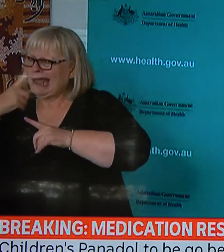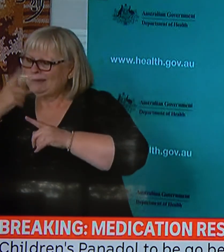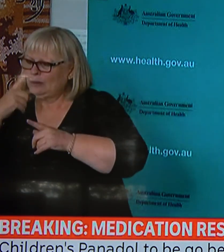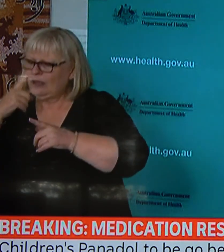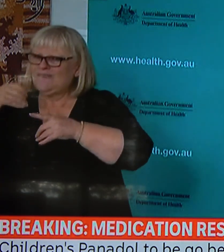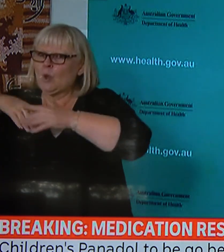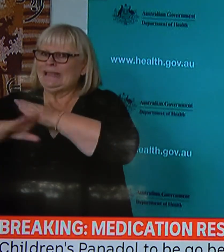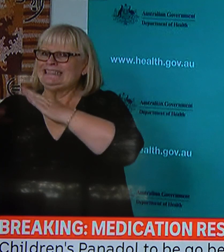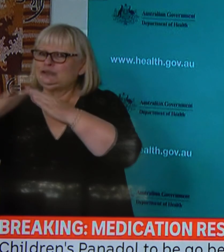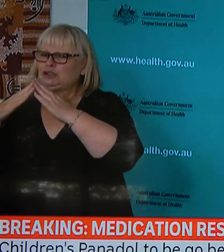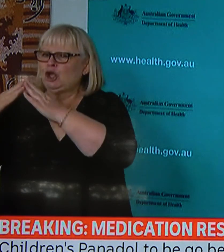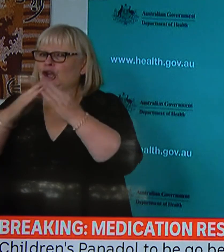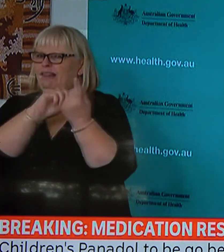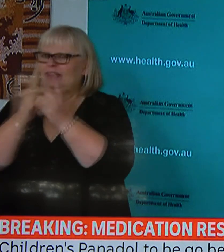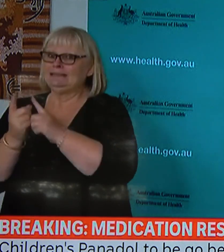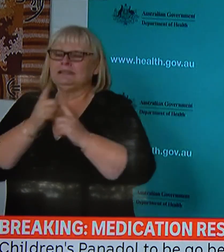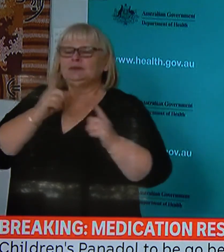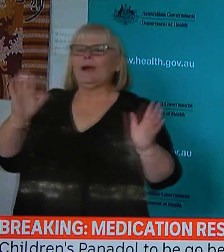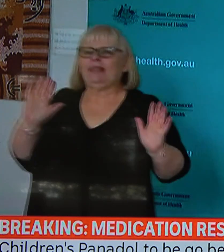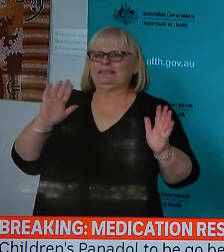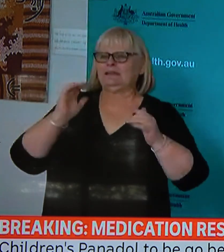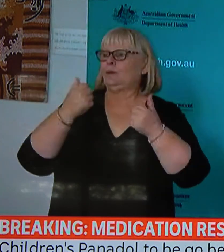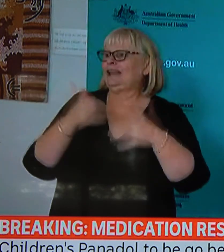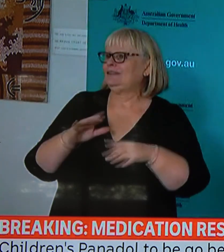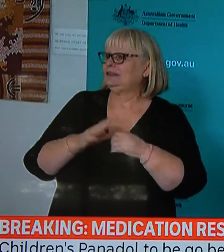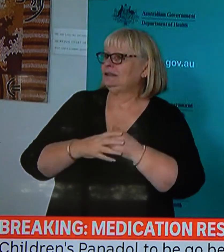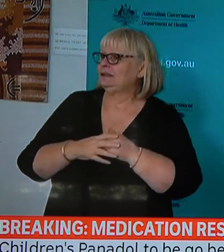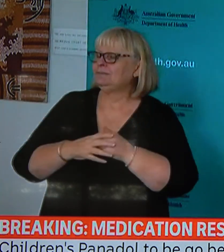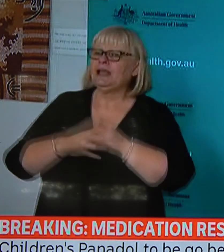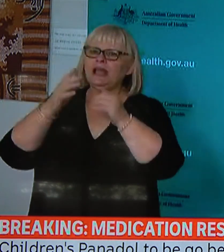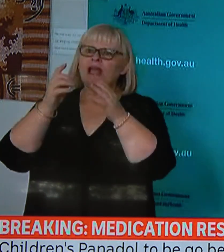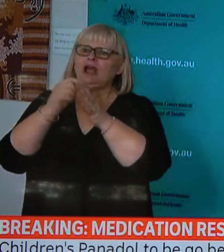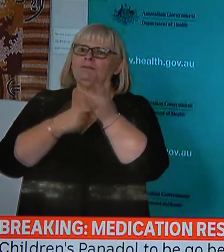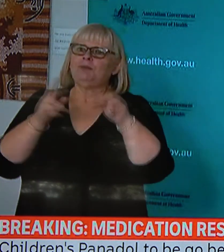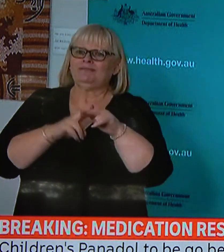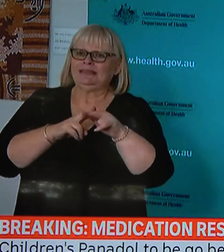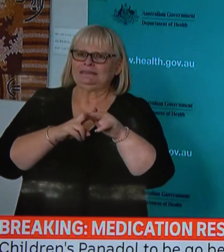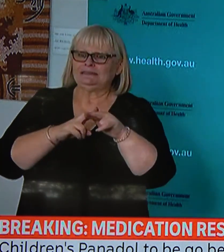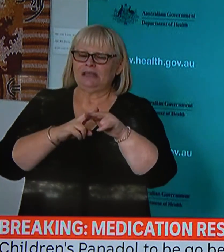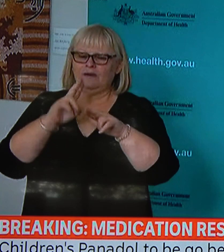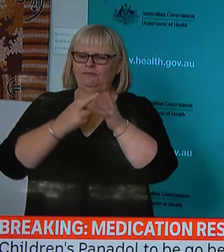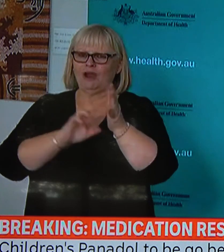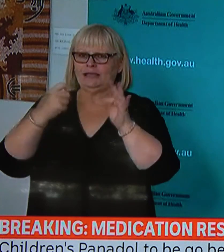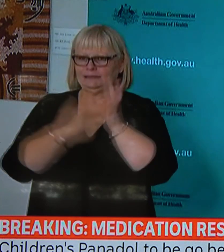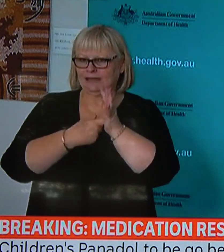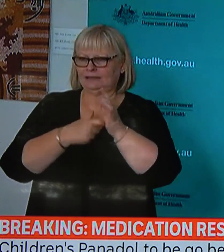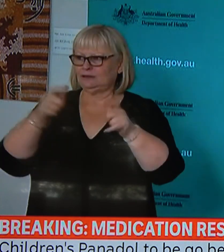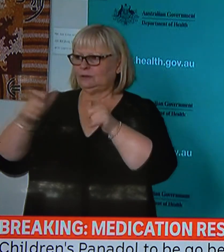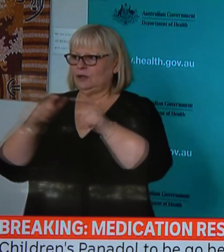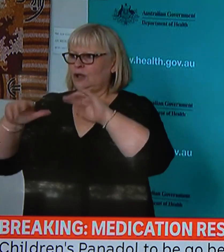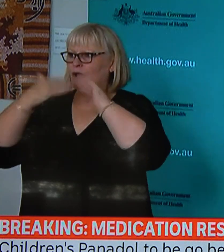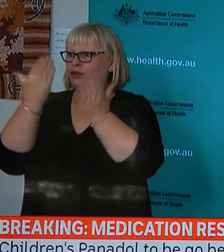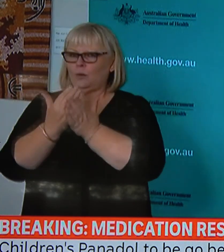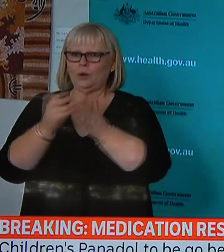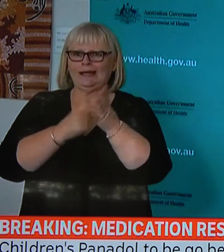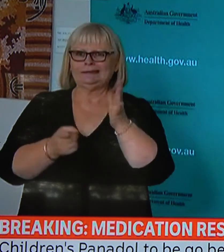at internal matters, so they'll leave it at that. Professor John Fraser and a small team of Brisbane researchers are coordinating the world's only